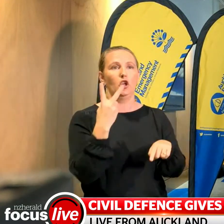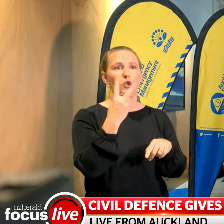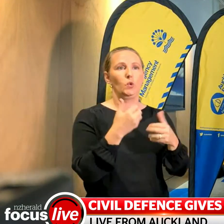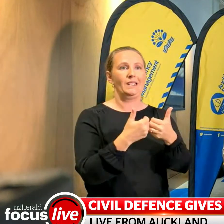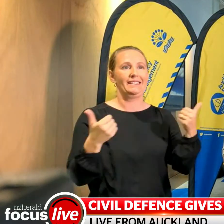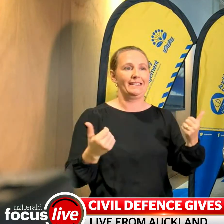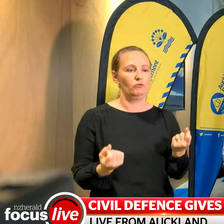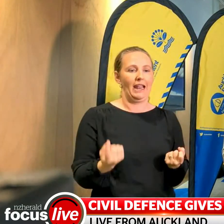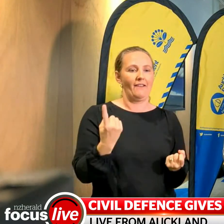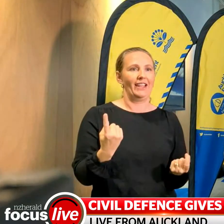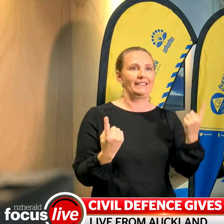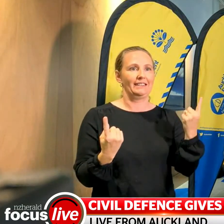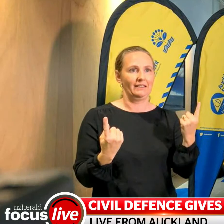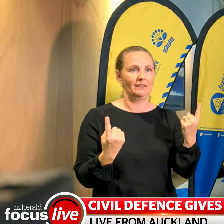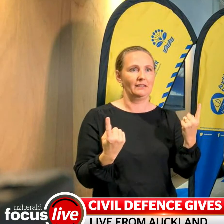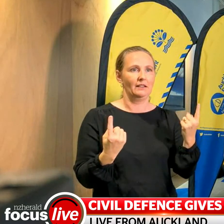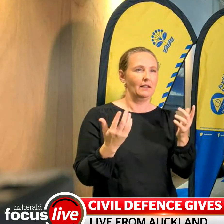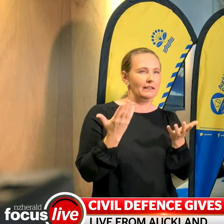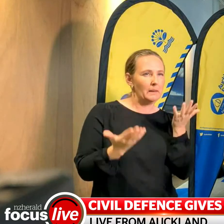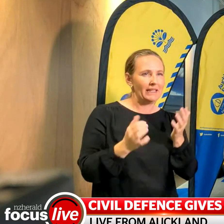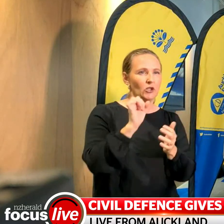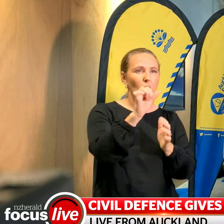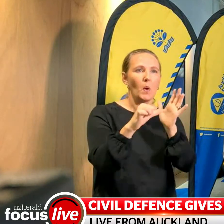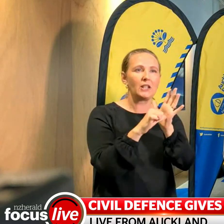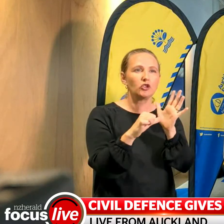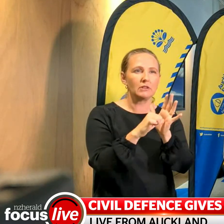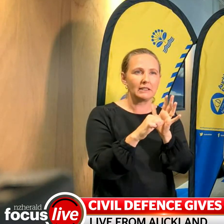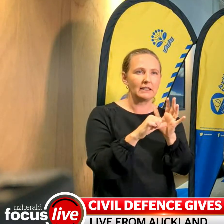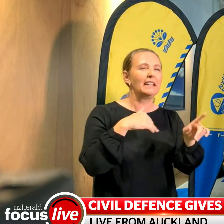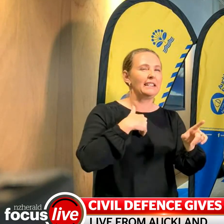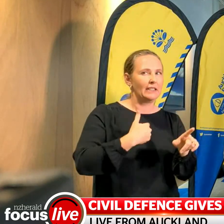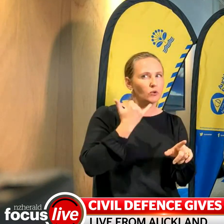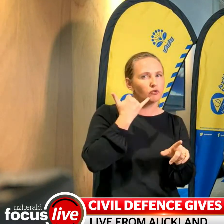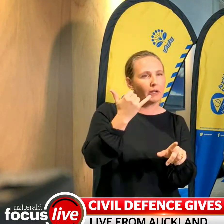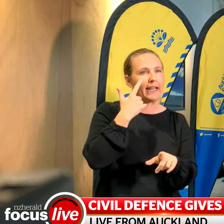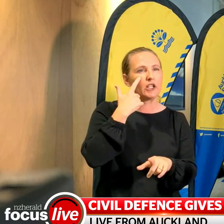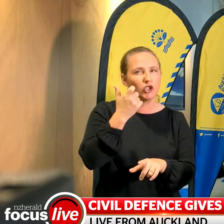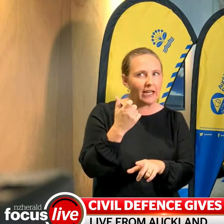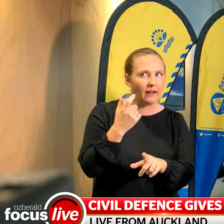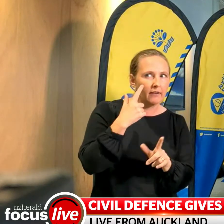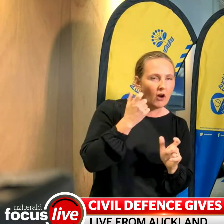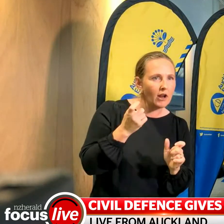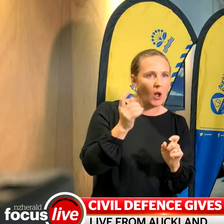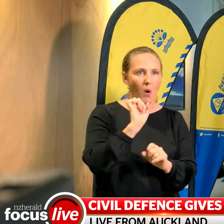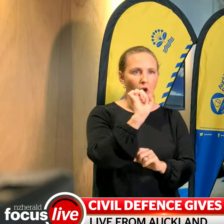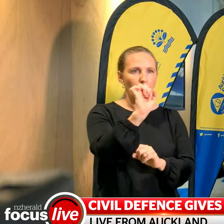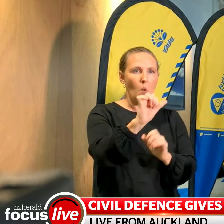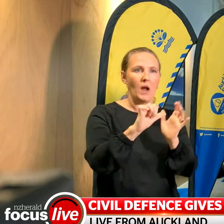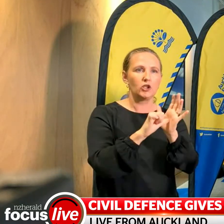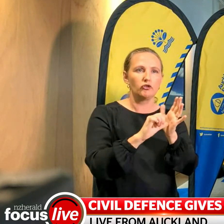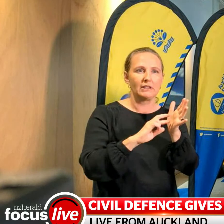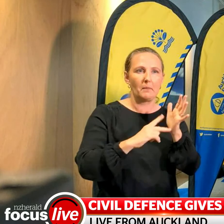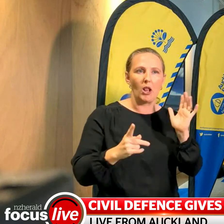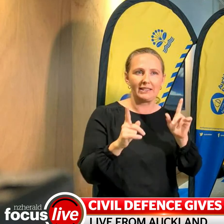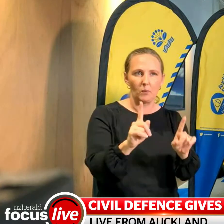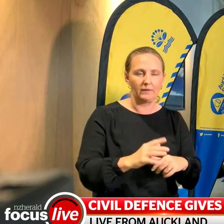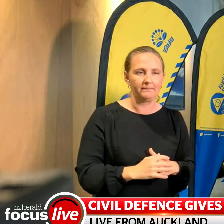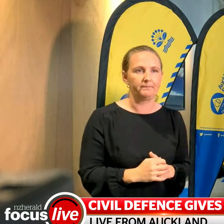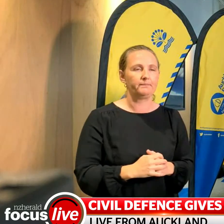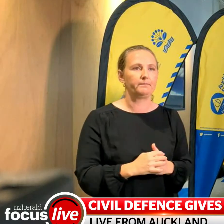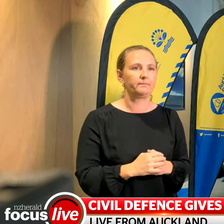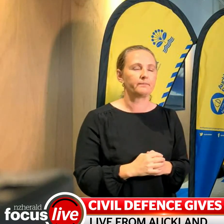that you've got the right kind of arrangements with your insurer to get the best response that you can.